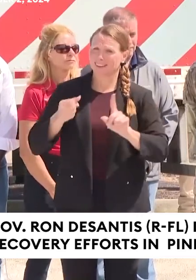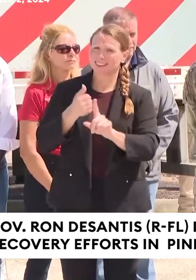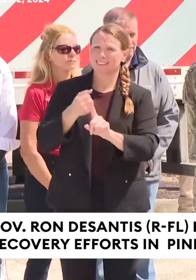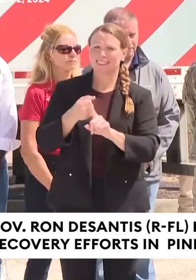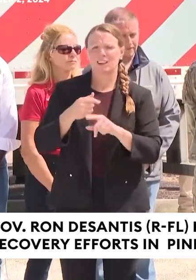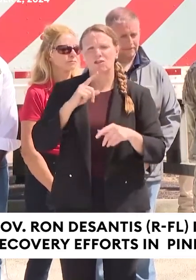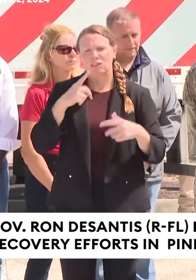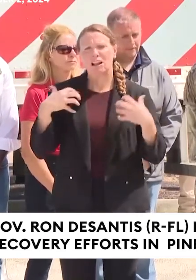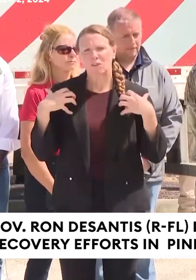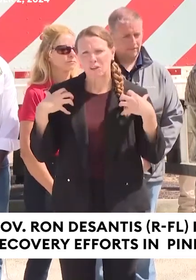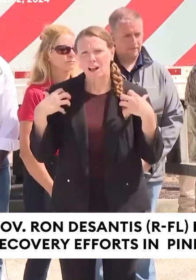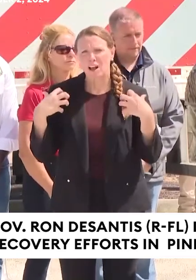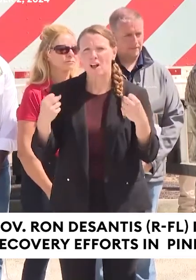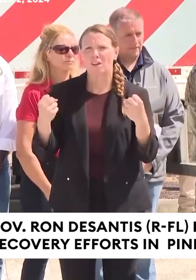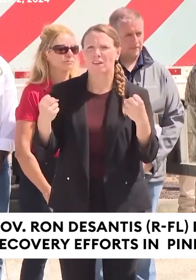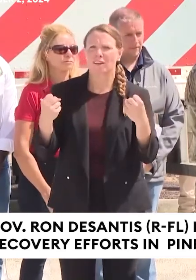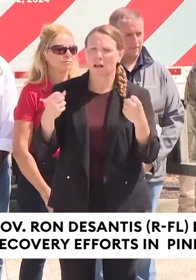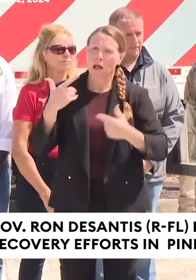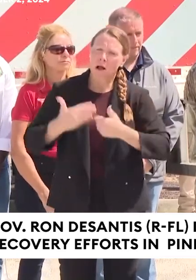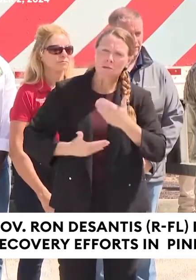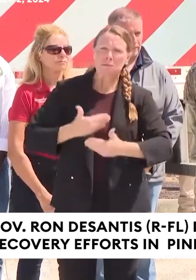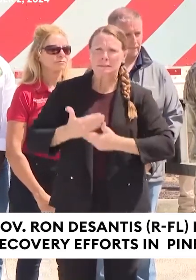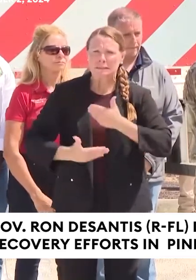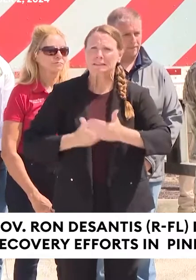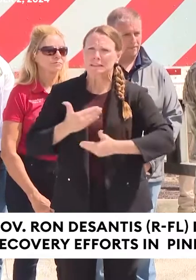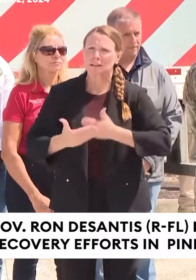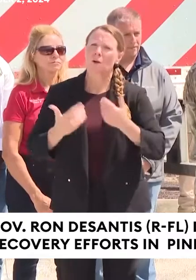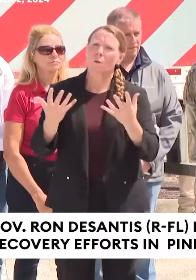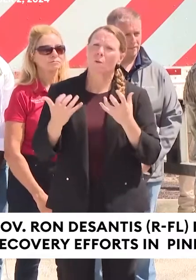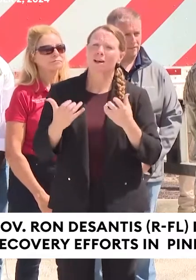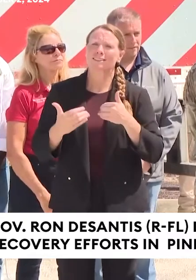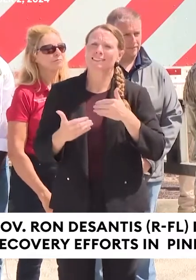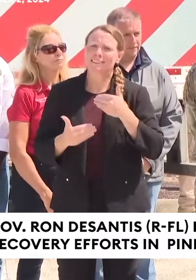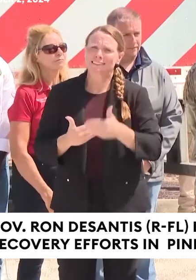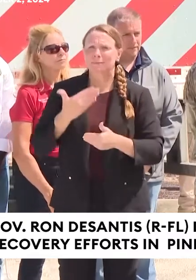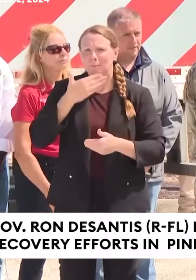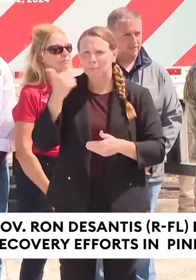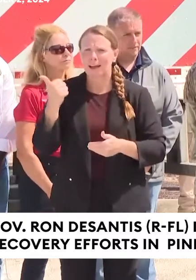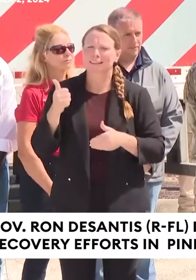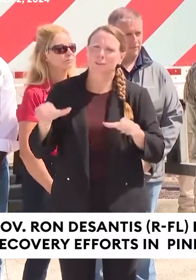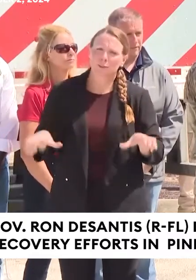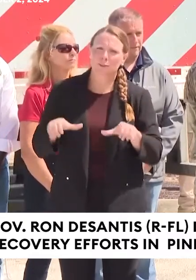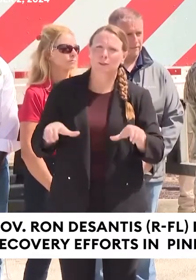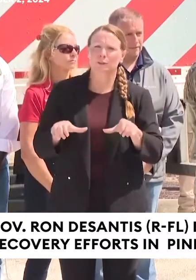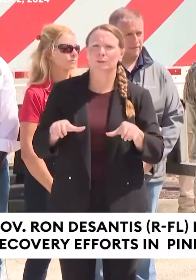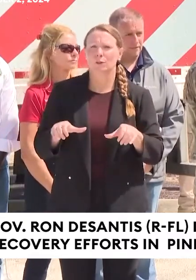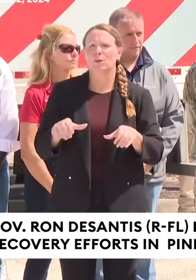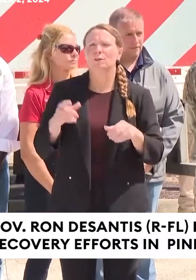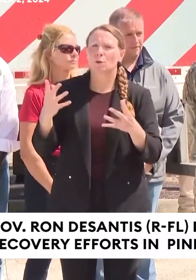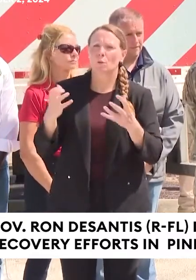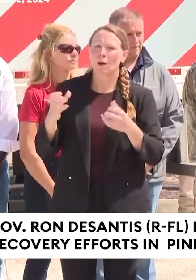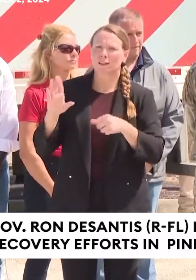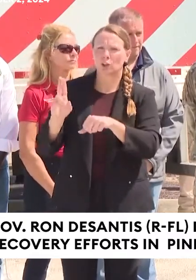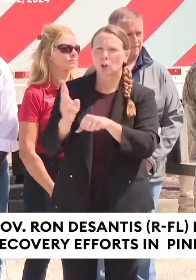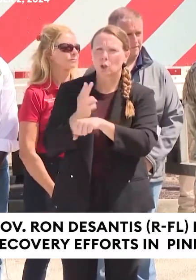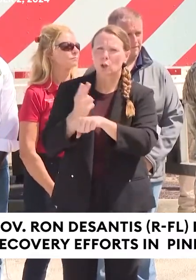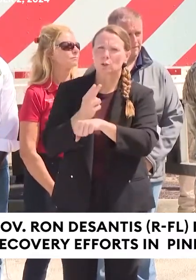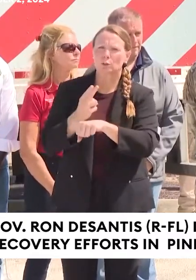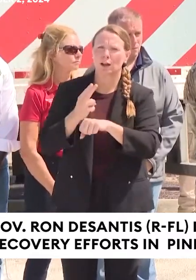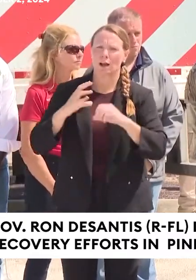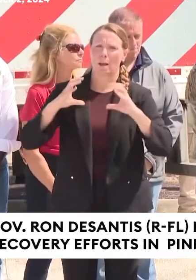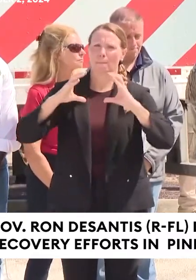resilient and they take it in stride and they want to put their best foot forward. So they want to be able to use a mobile kitchen to be